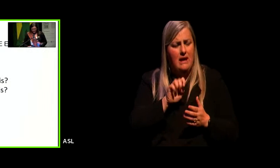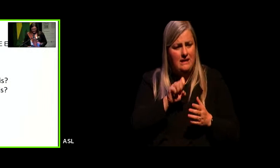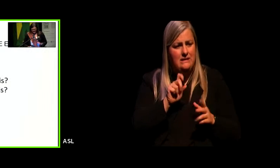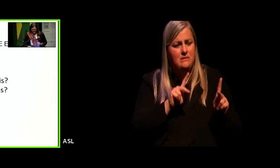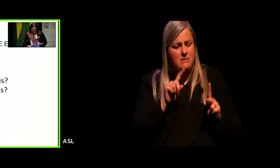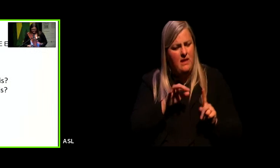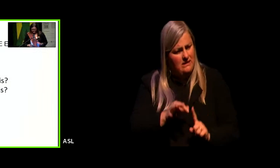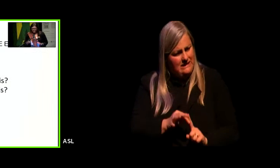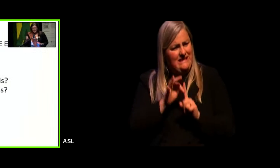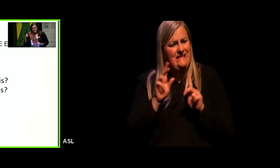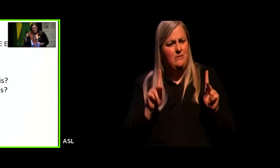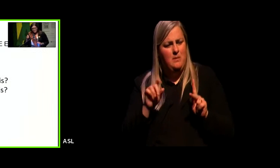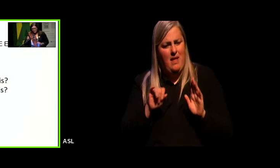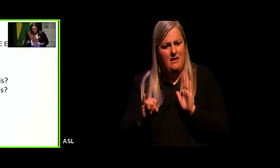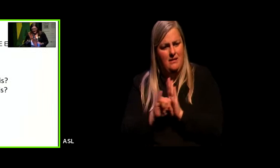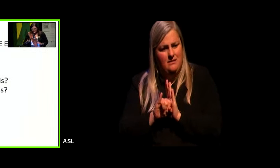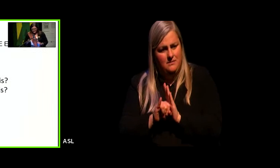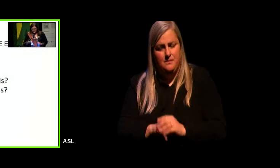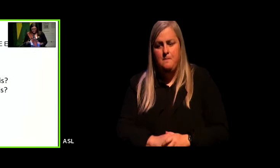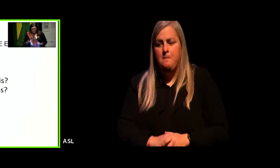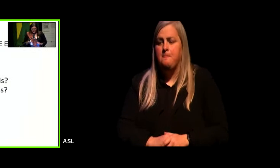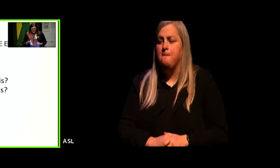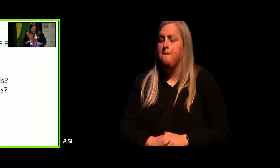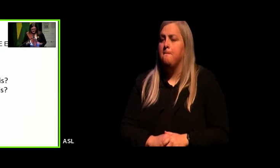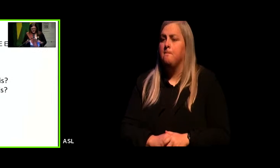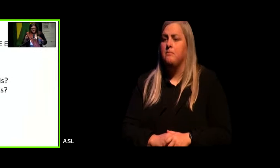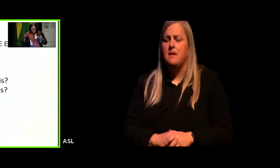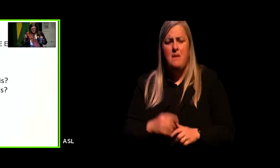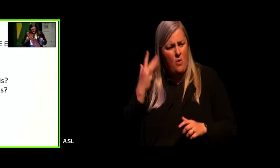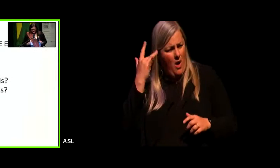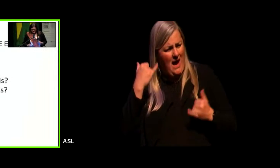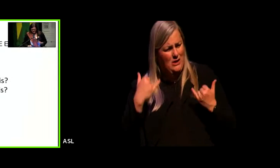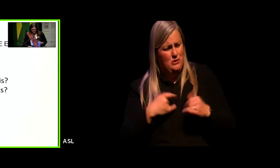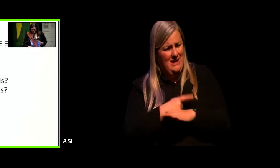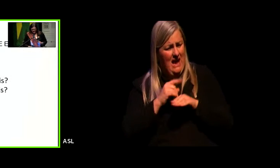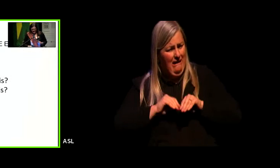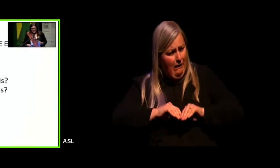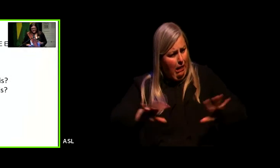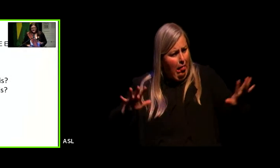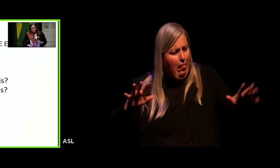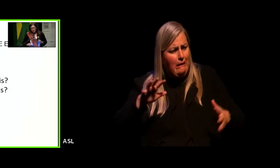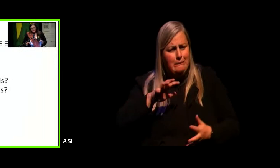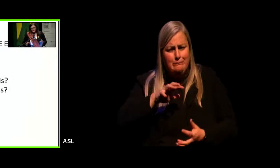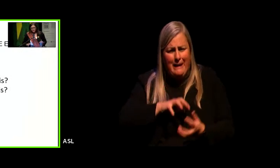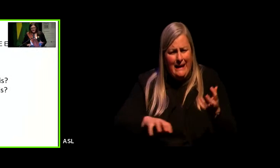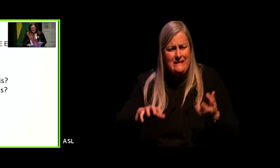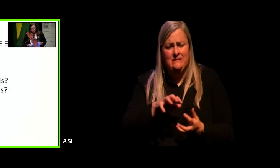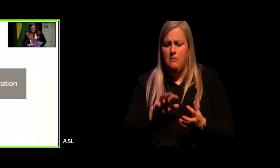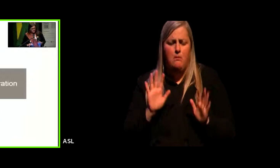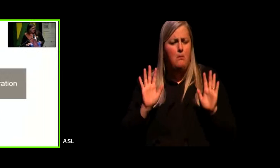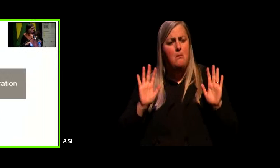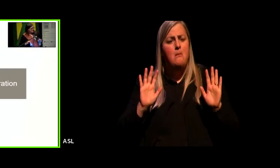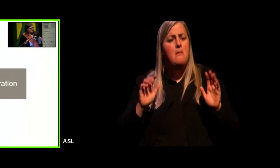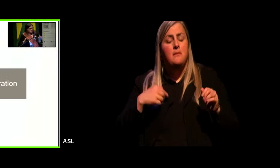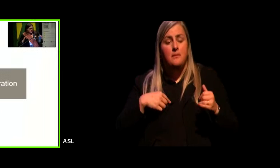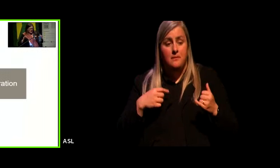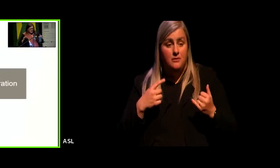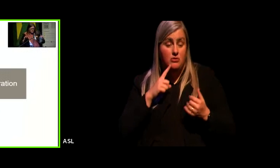people and identity. But why is this such a pervasive idea of this mixedness? Well, I think it has a lot to do with how